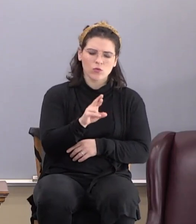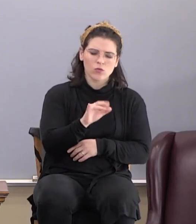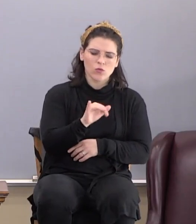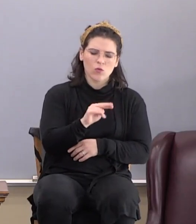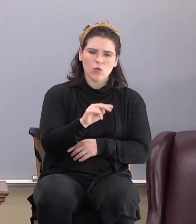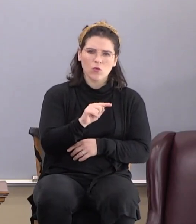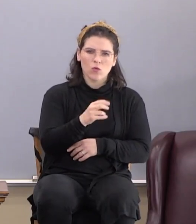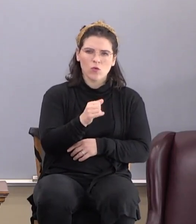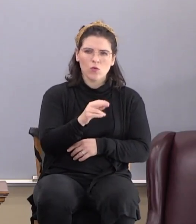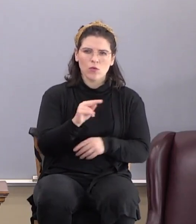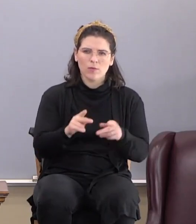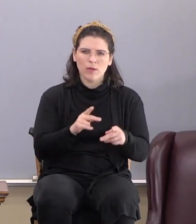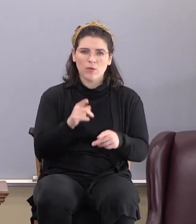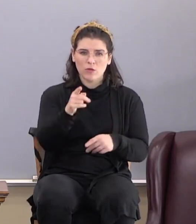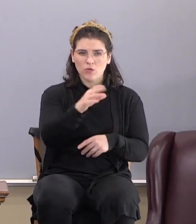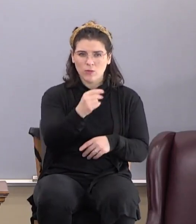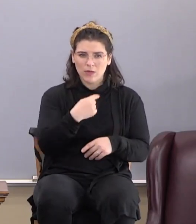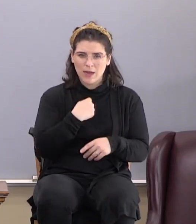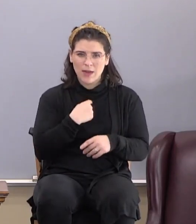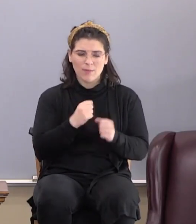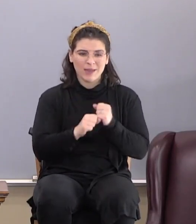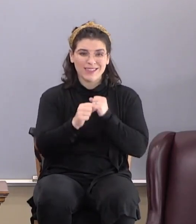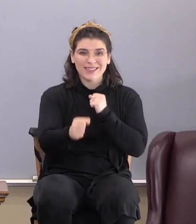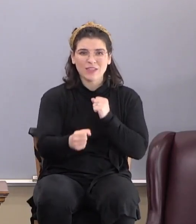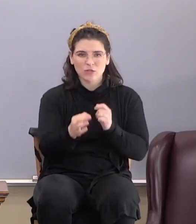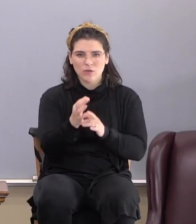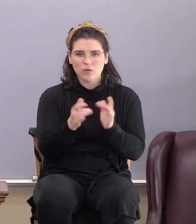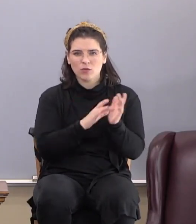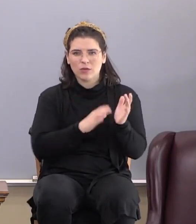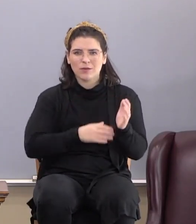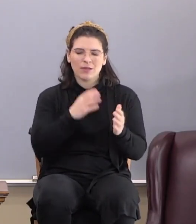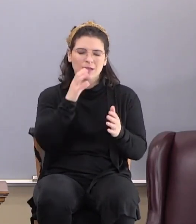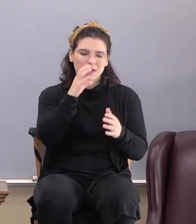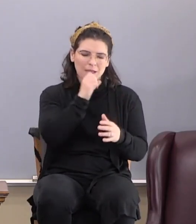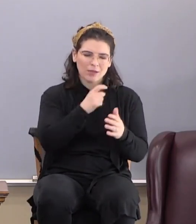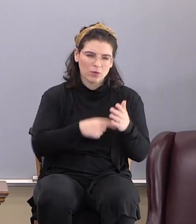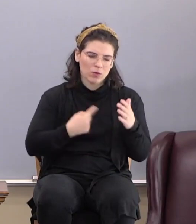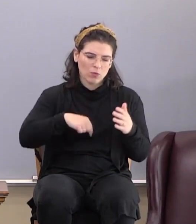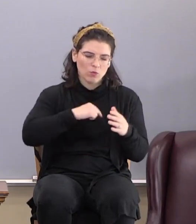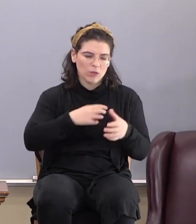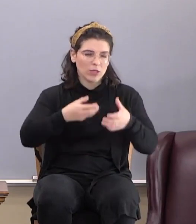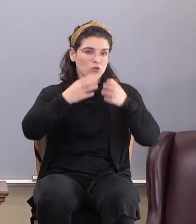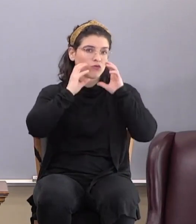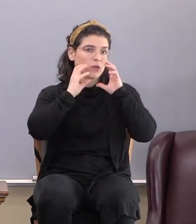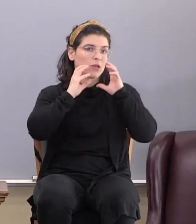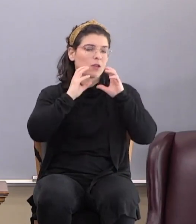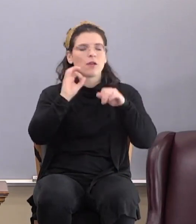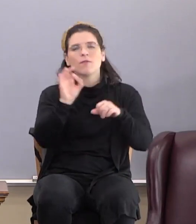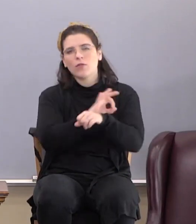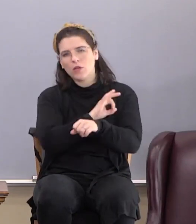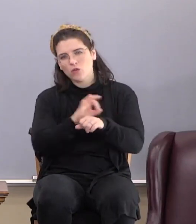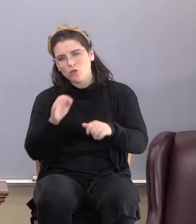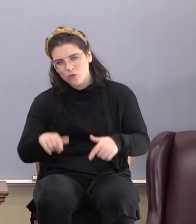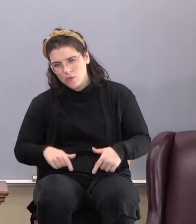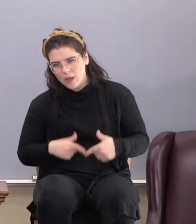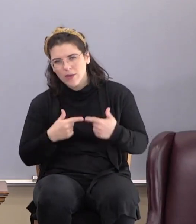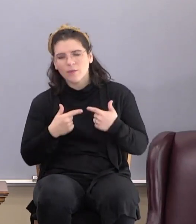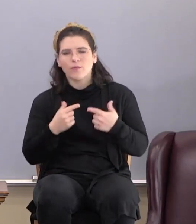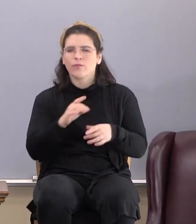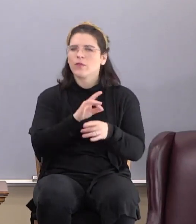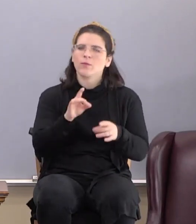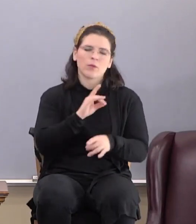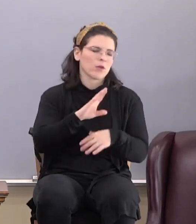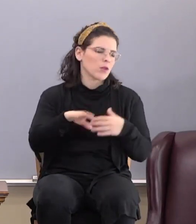by extension, the body of Christ, guess what? We get to drink functional life. The Spirit